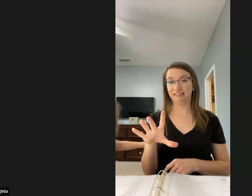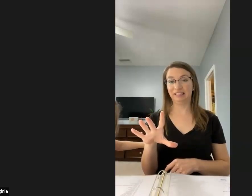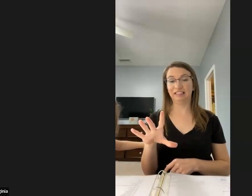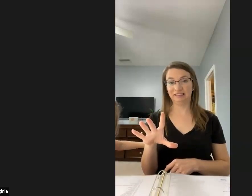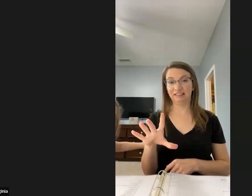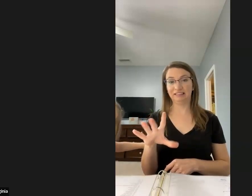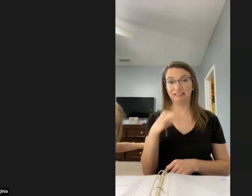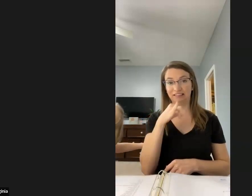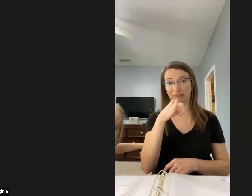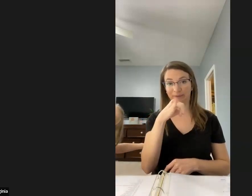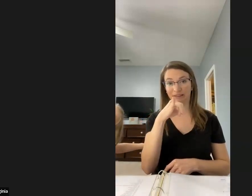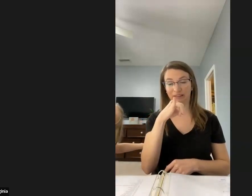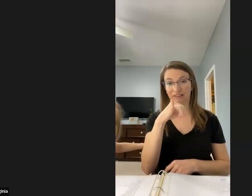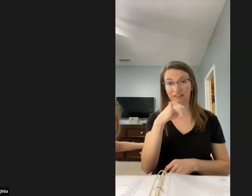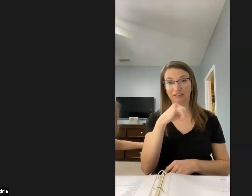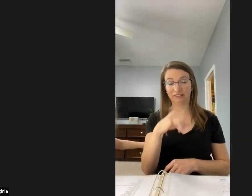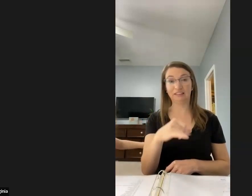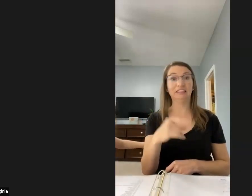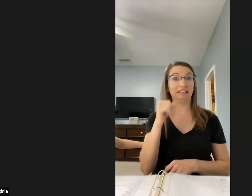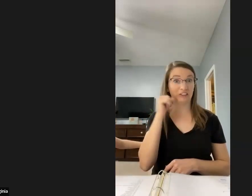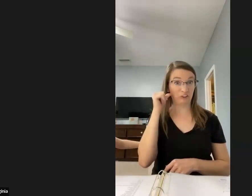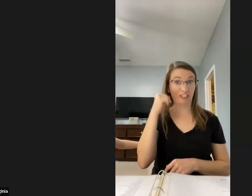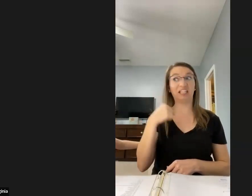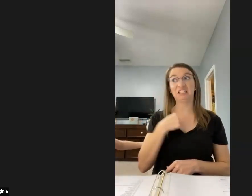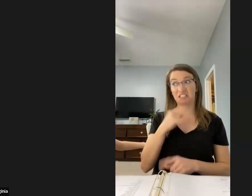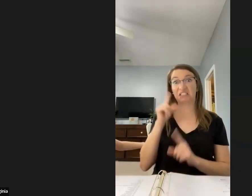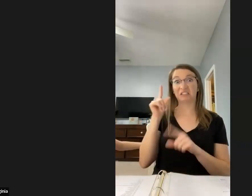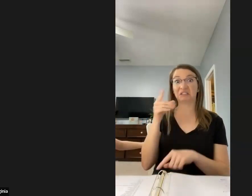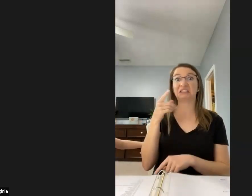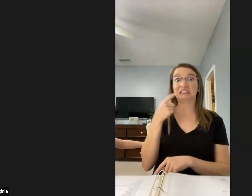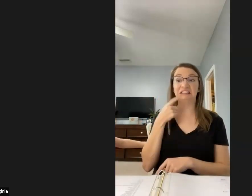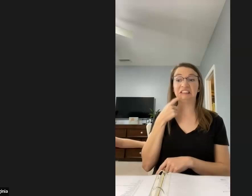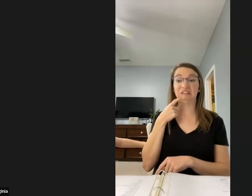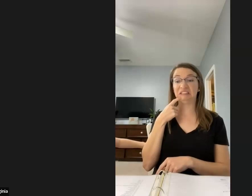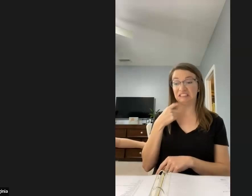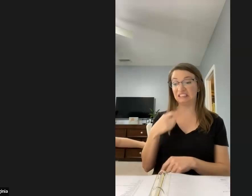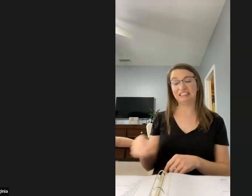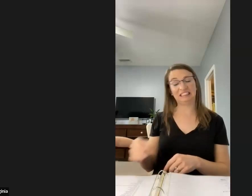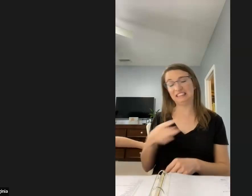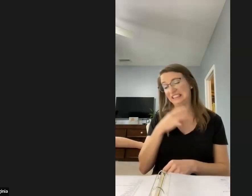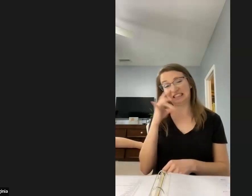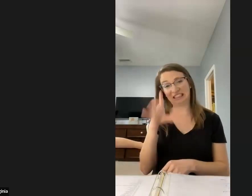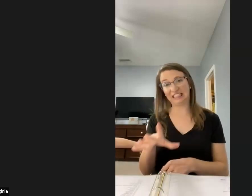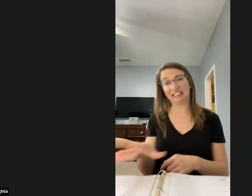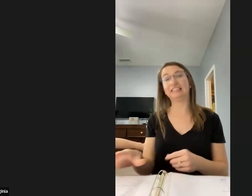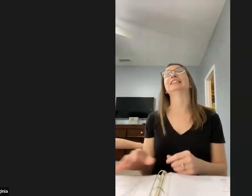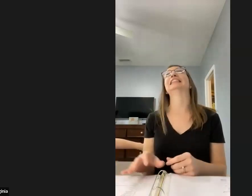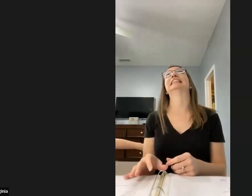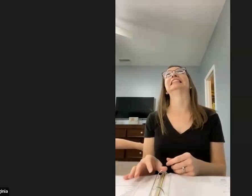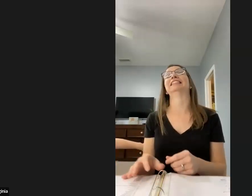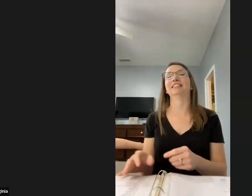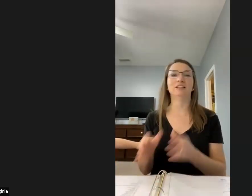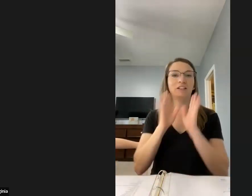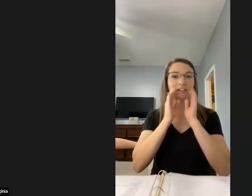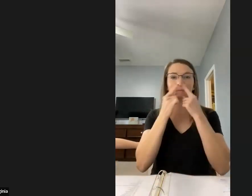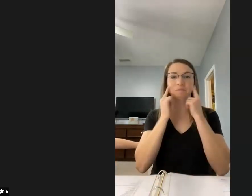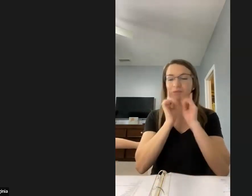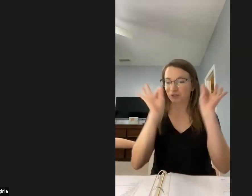Yeah, same. Yesterday, I went to the dentist. Didn't like it. Luckily,